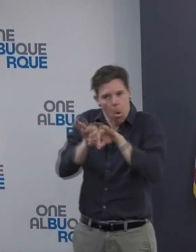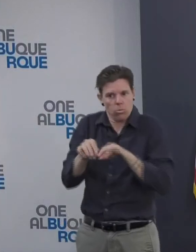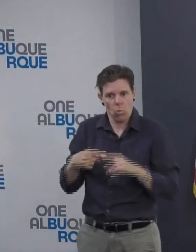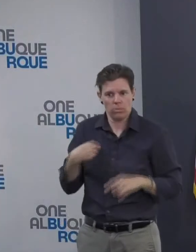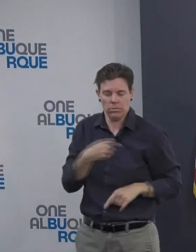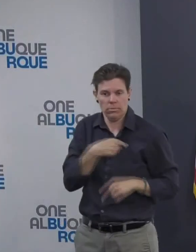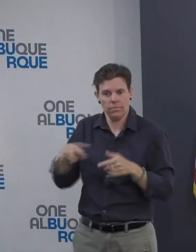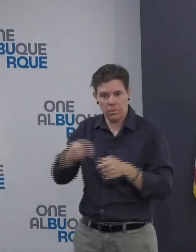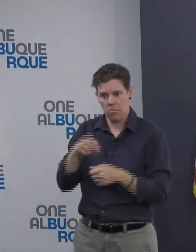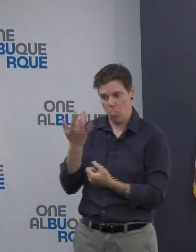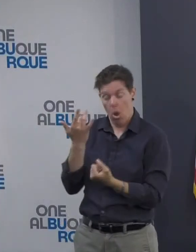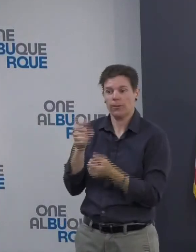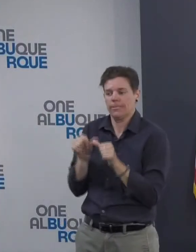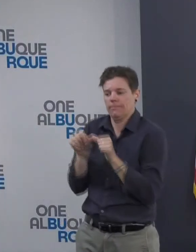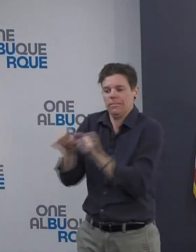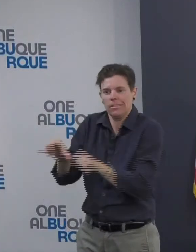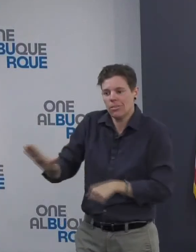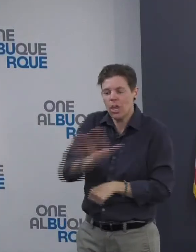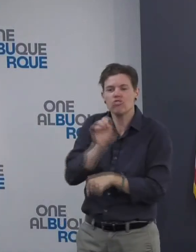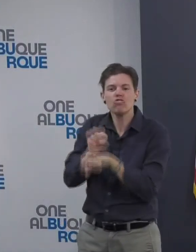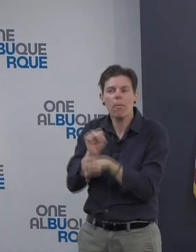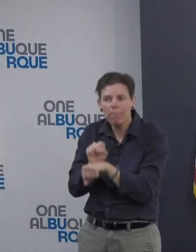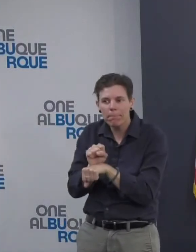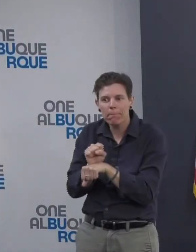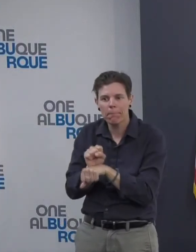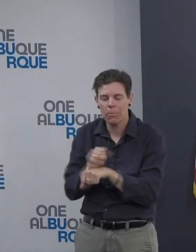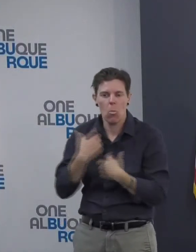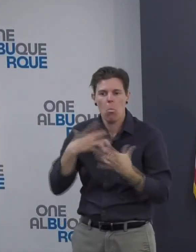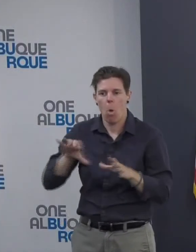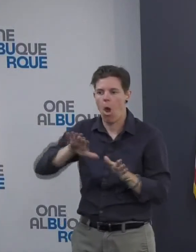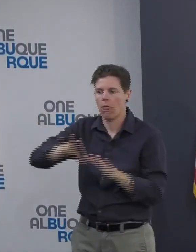us, we started by giving out grants, these micro